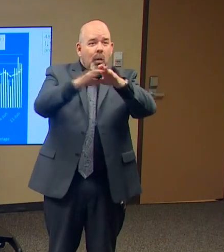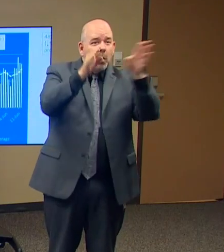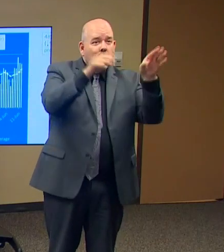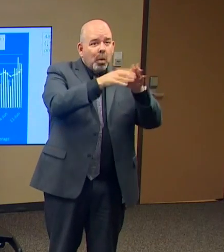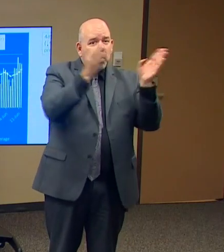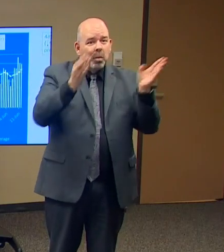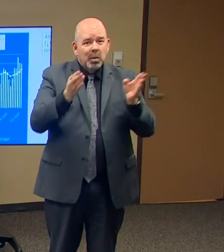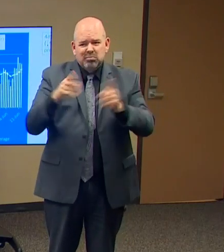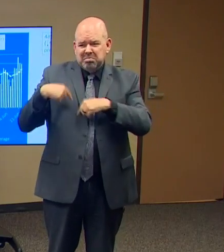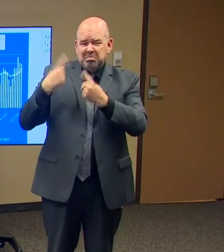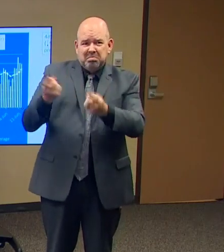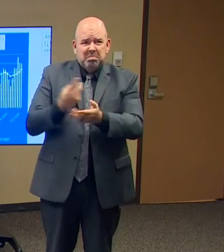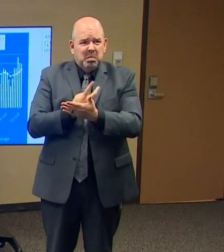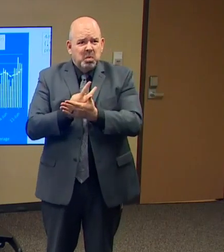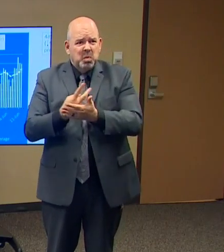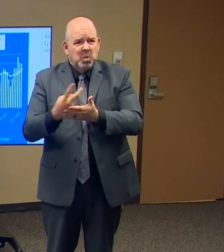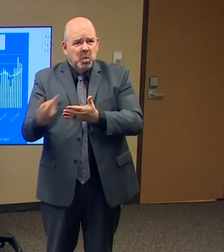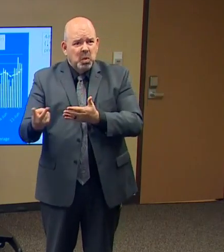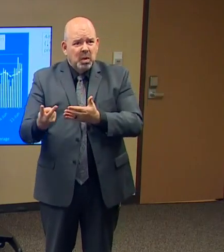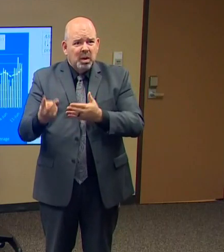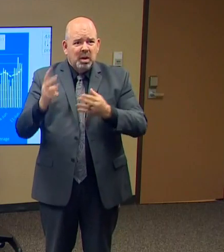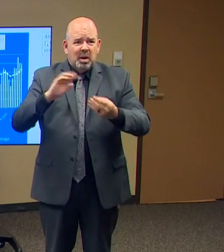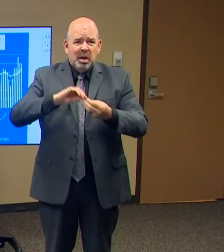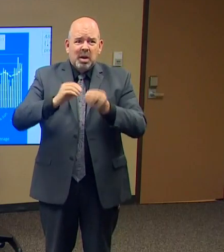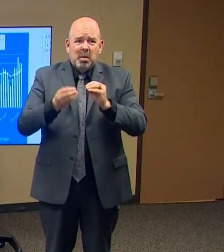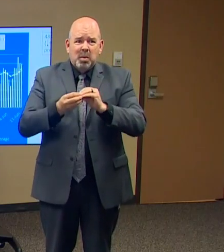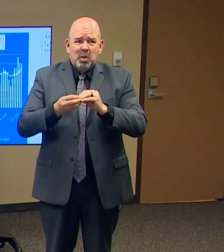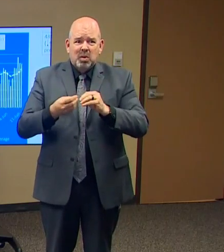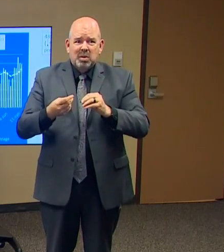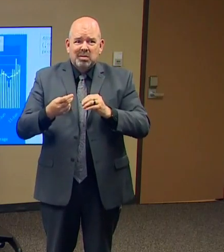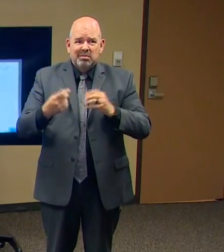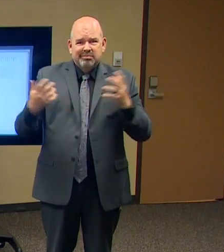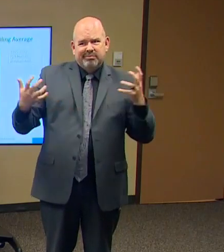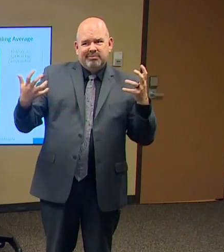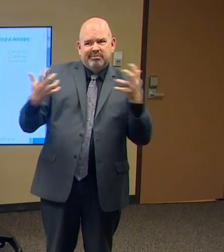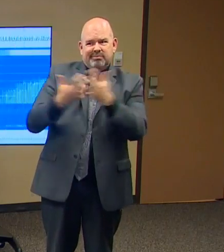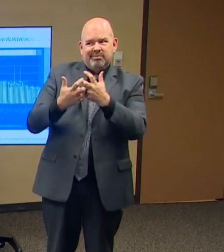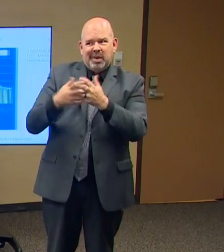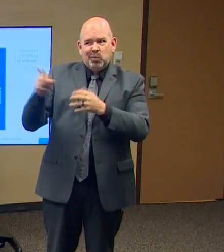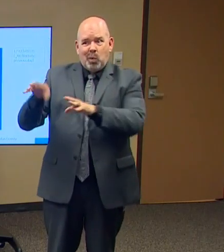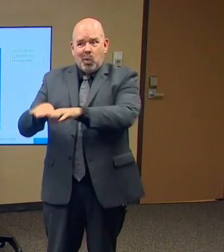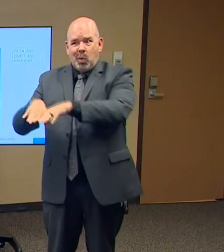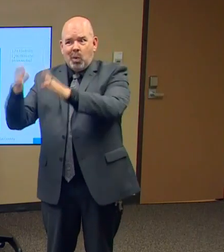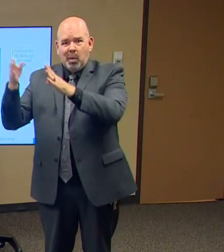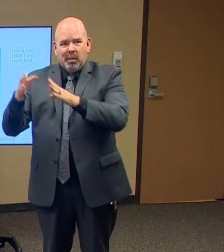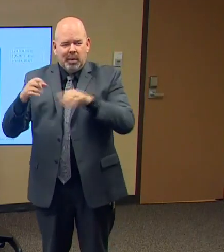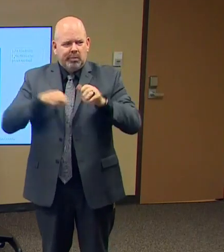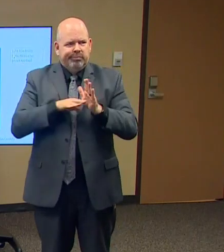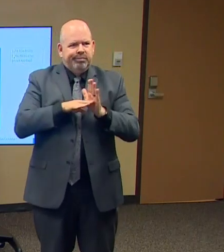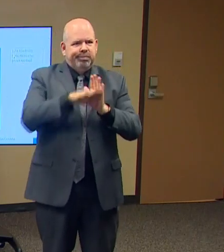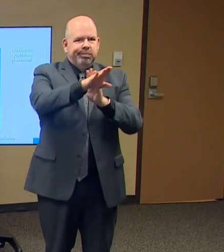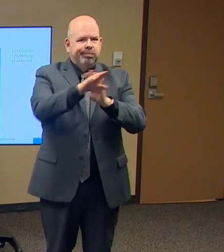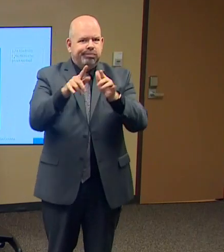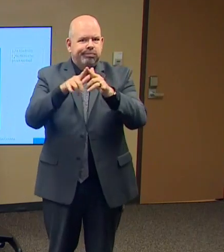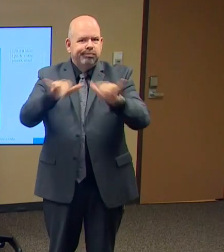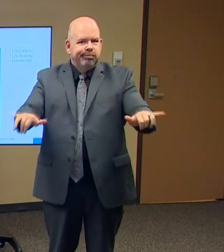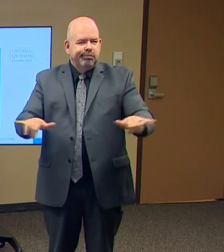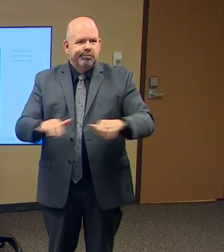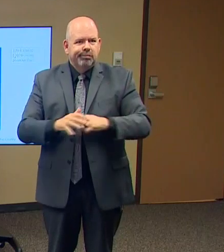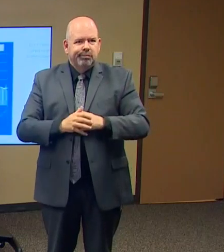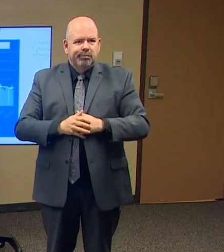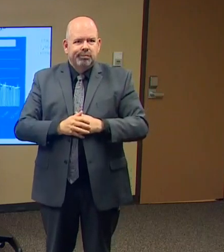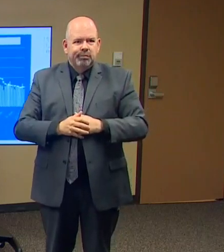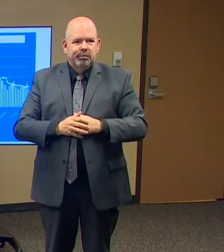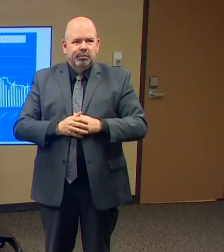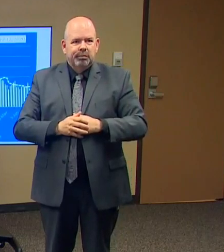impact of some of these numbers can certainly fit with that. Next slide is the available ICU beds.